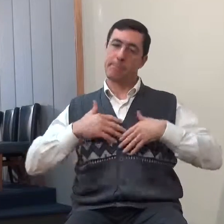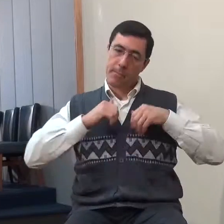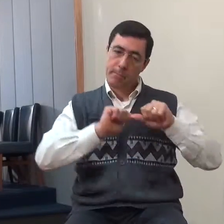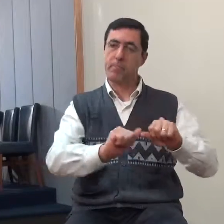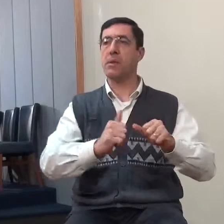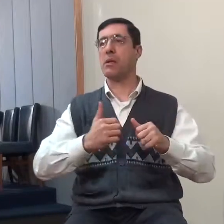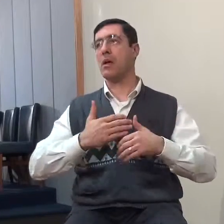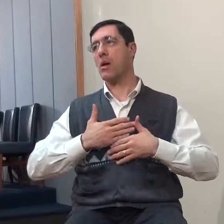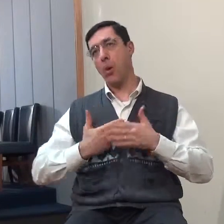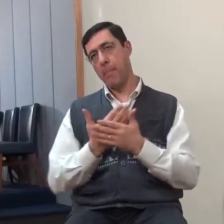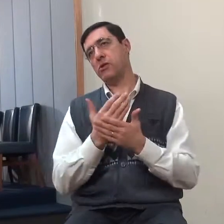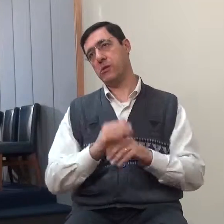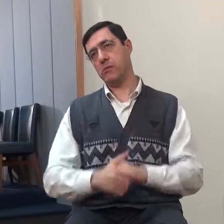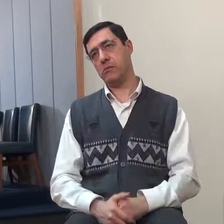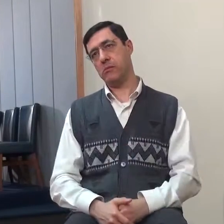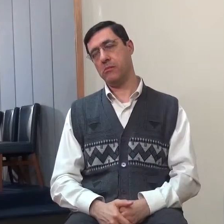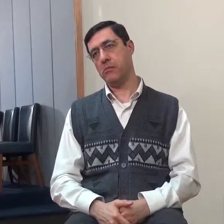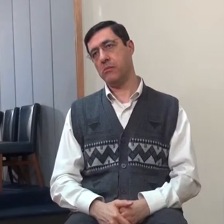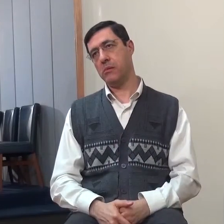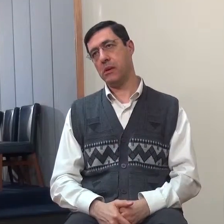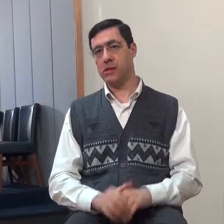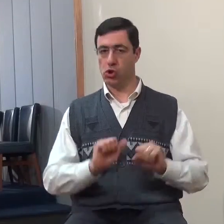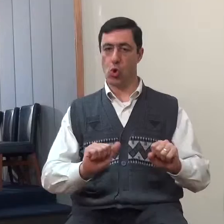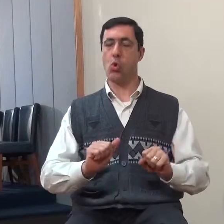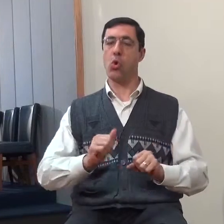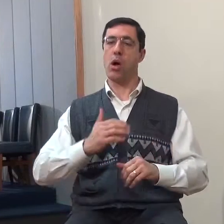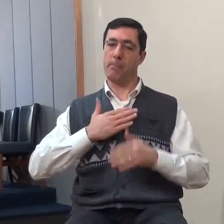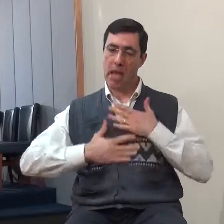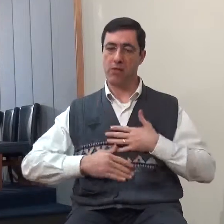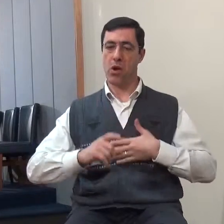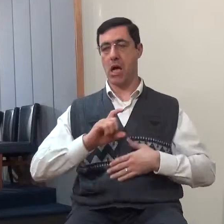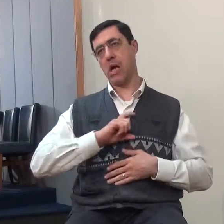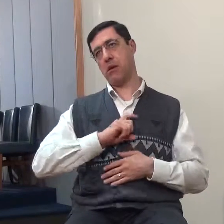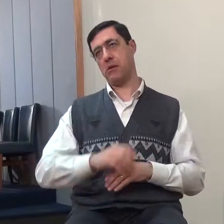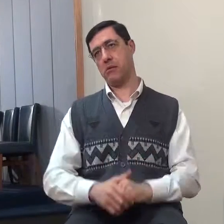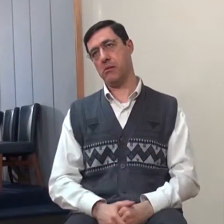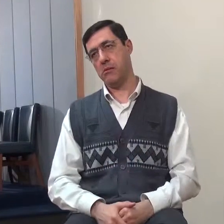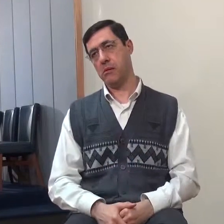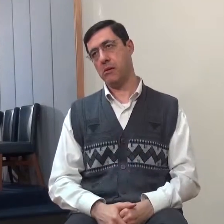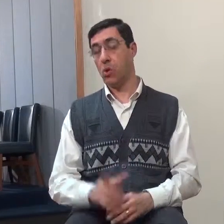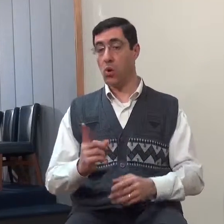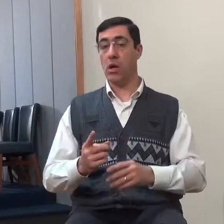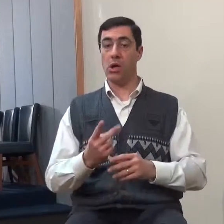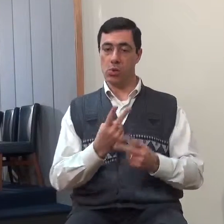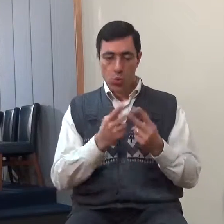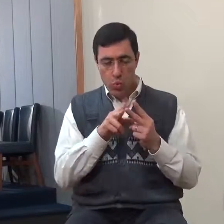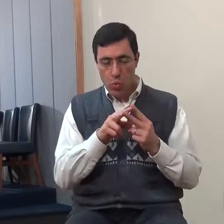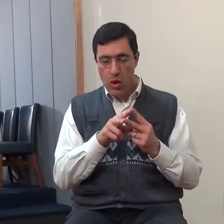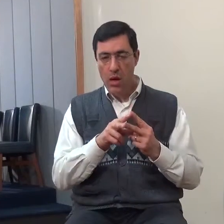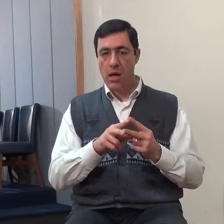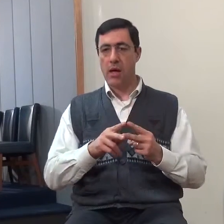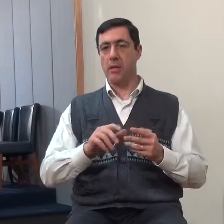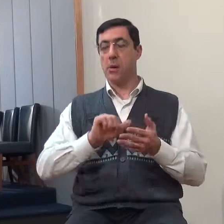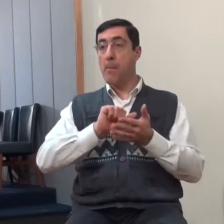conceited disposition. And then the second part of the instruction is the model. Our time is well up. If I